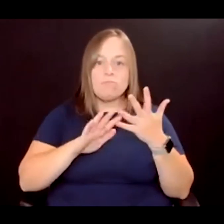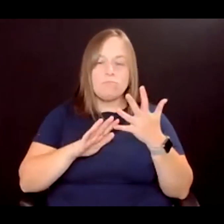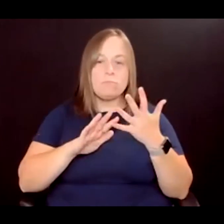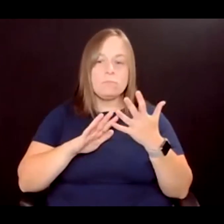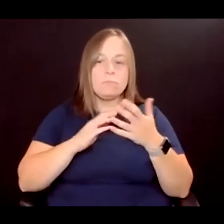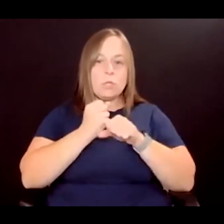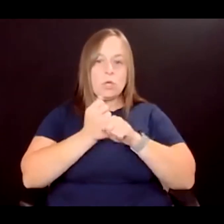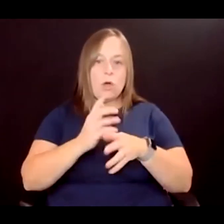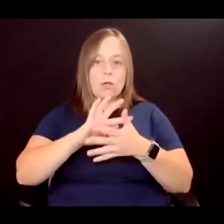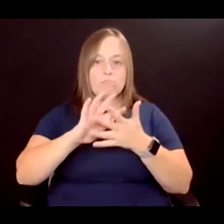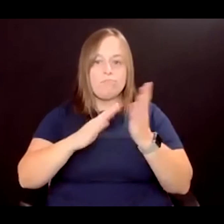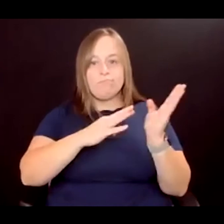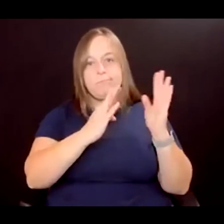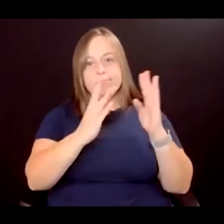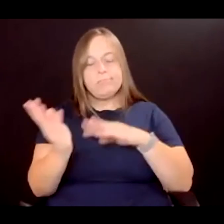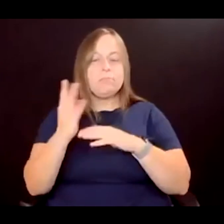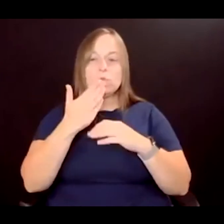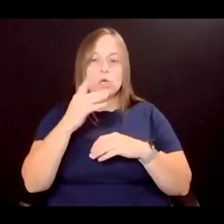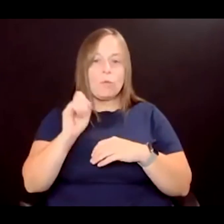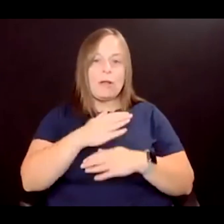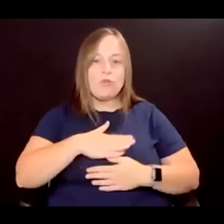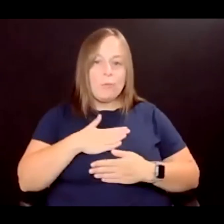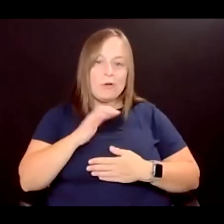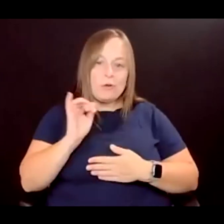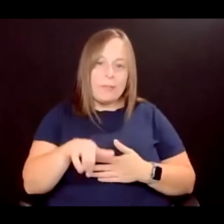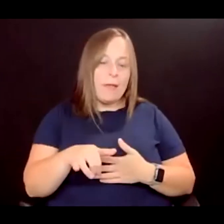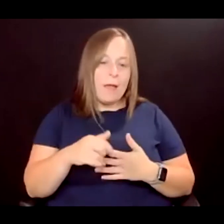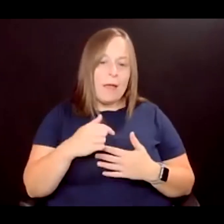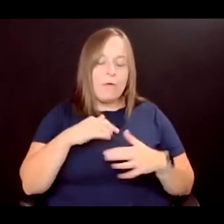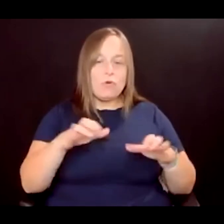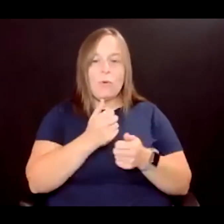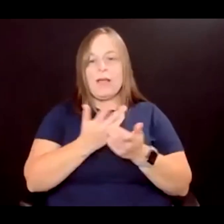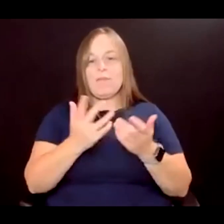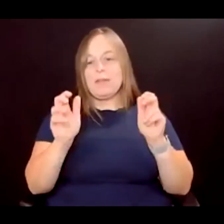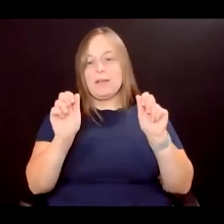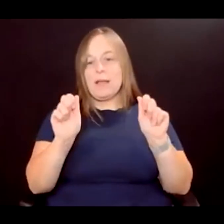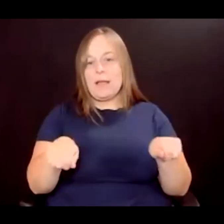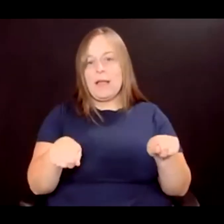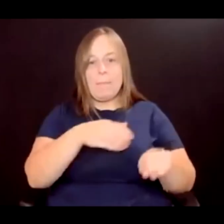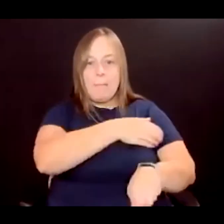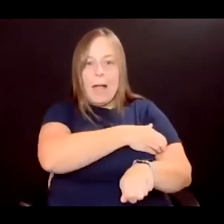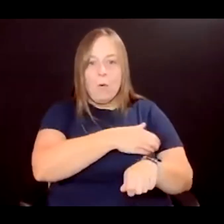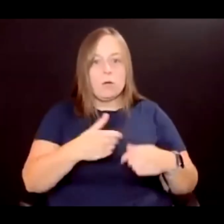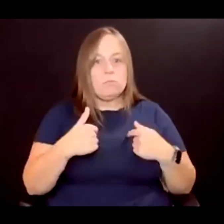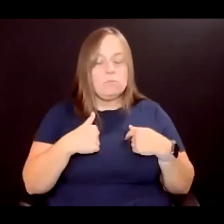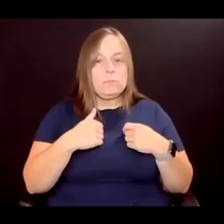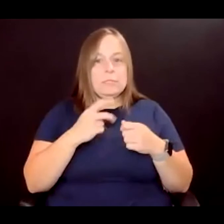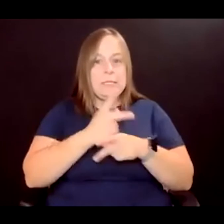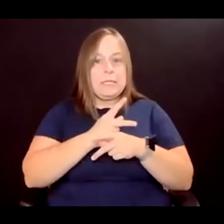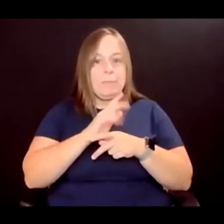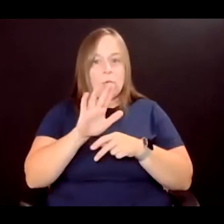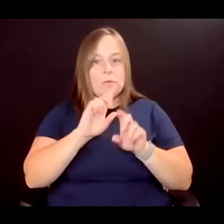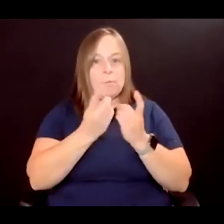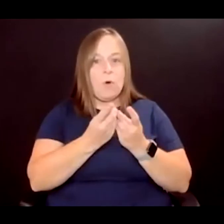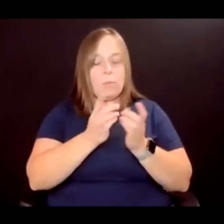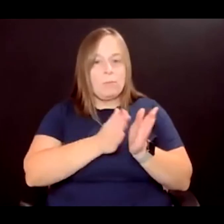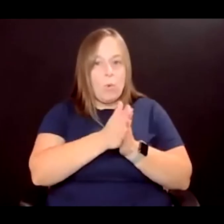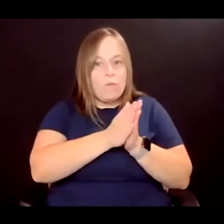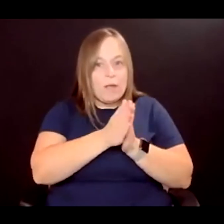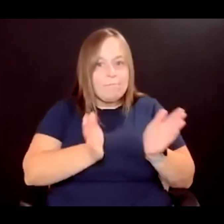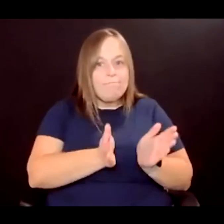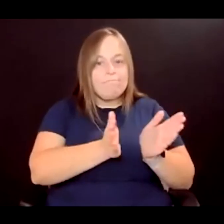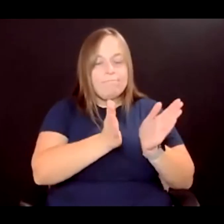So, and I want to empower those people. And here's how I can answer that. We've been here for 78 years. We have a good amount of property. We have to